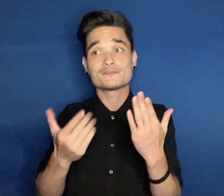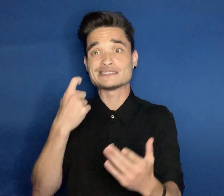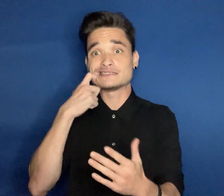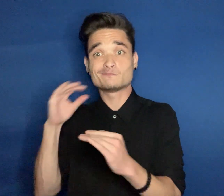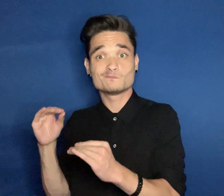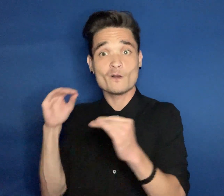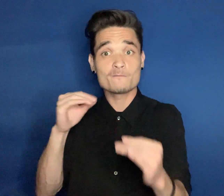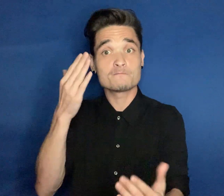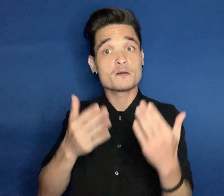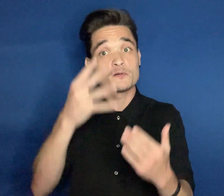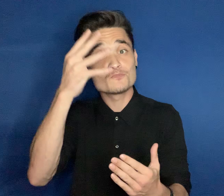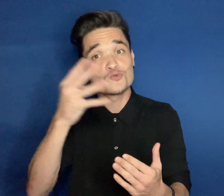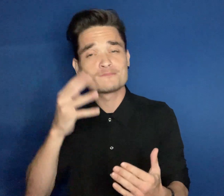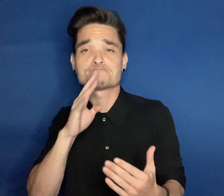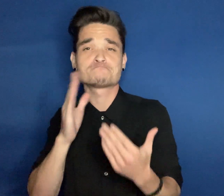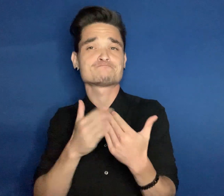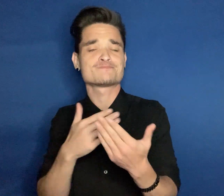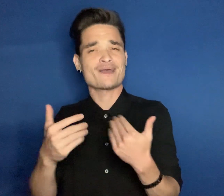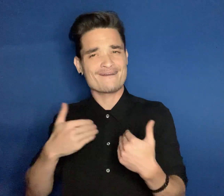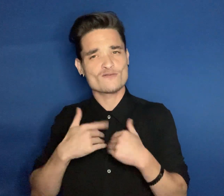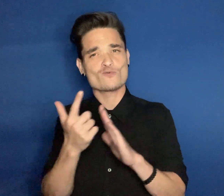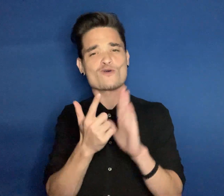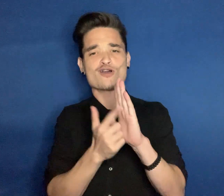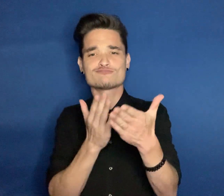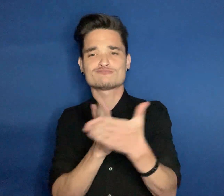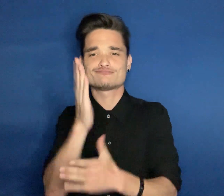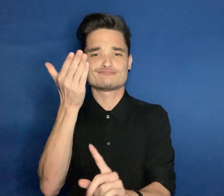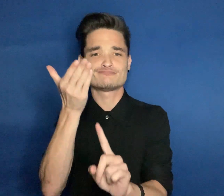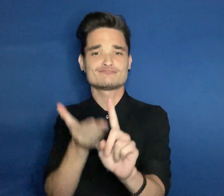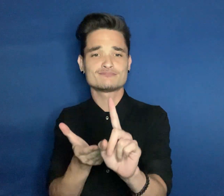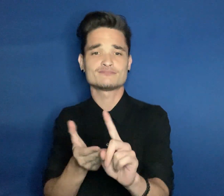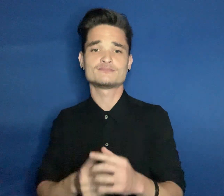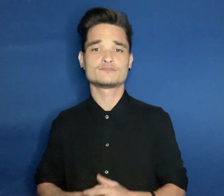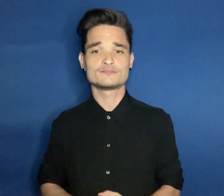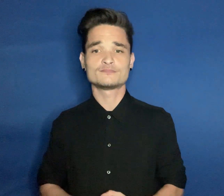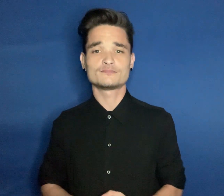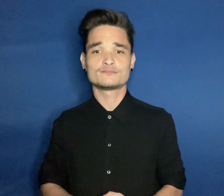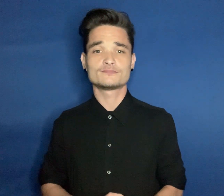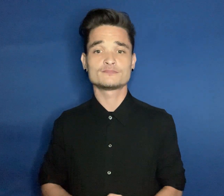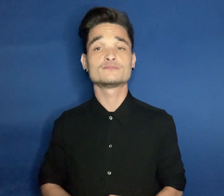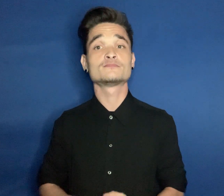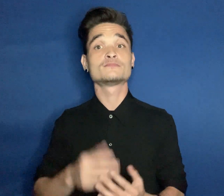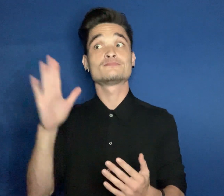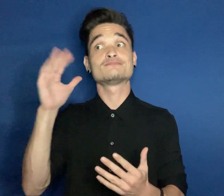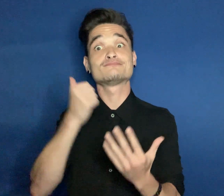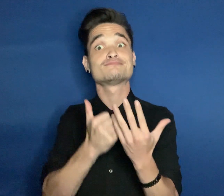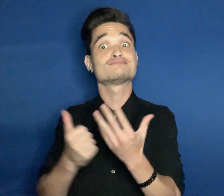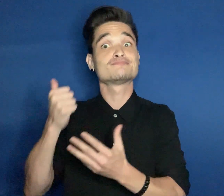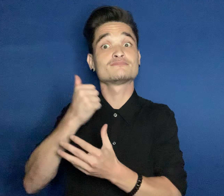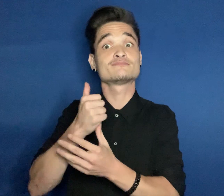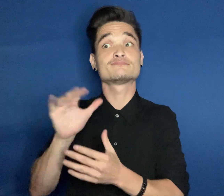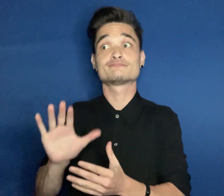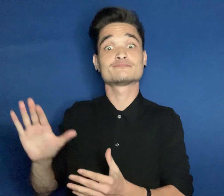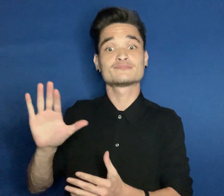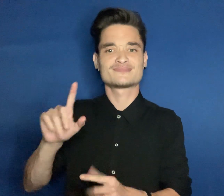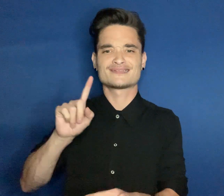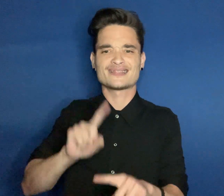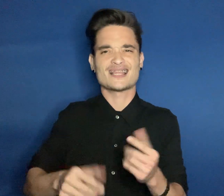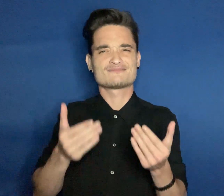American. Are you aware that your housing provider, landlord, or real estate agent cannot discriminate against you based on